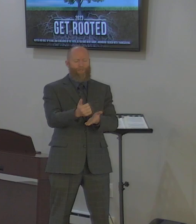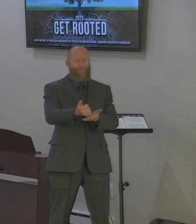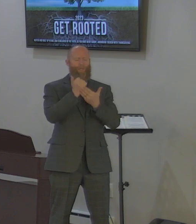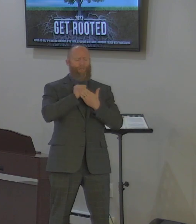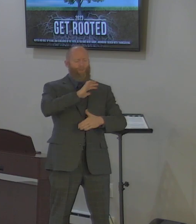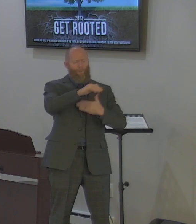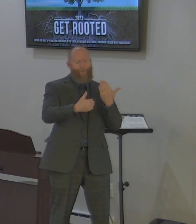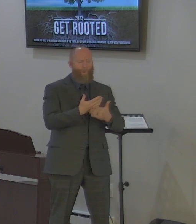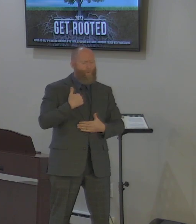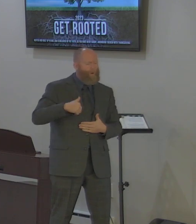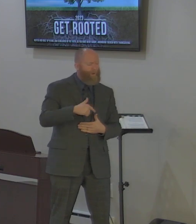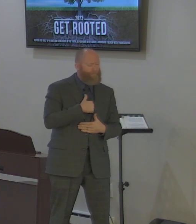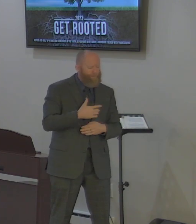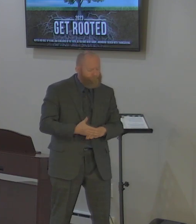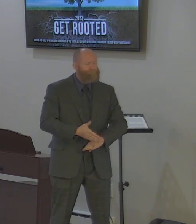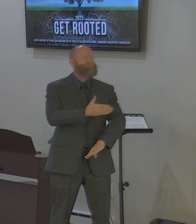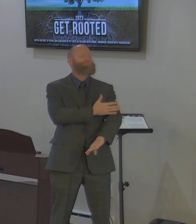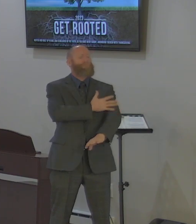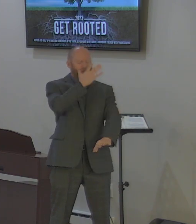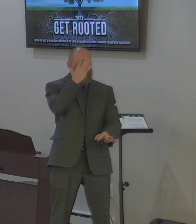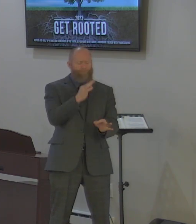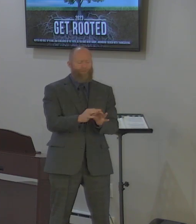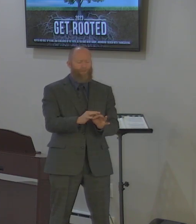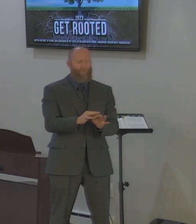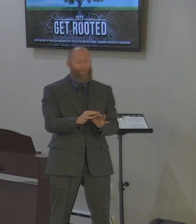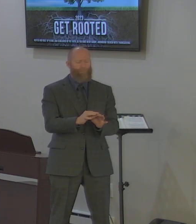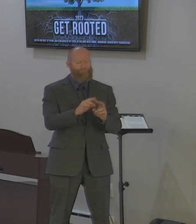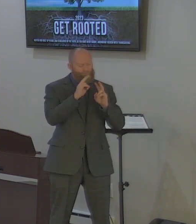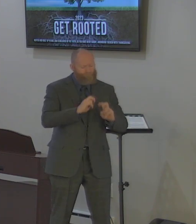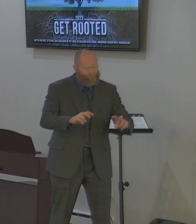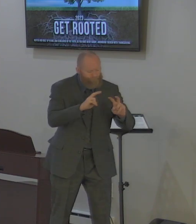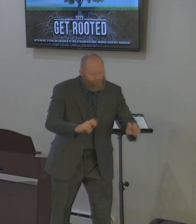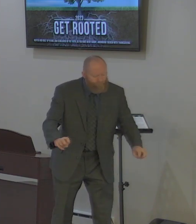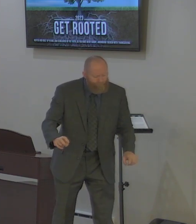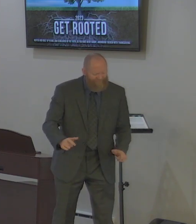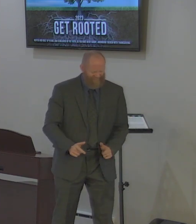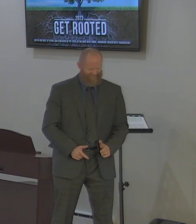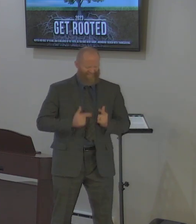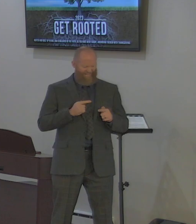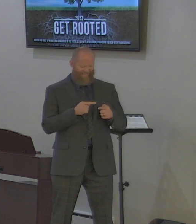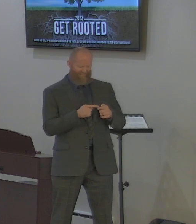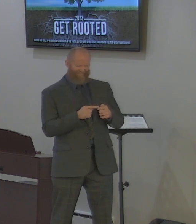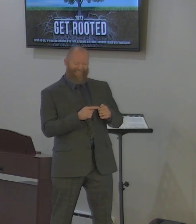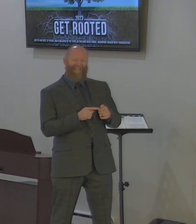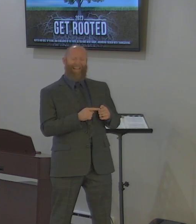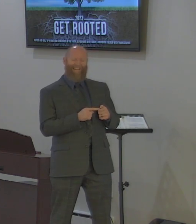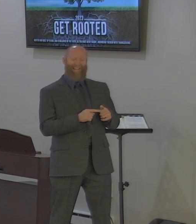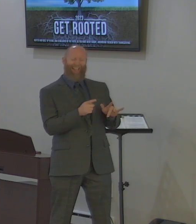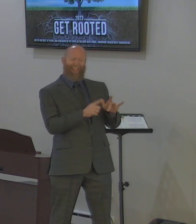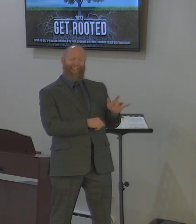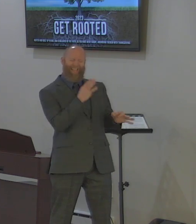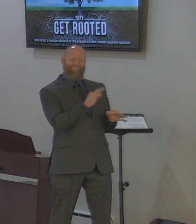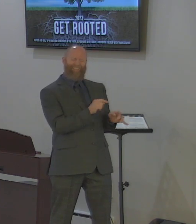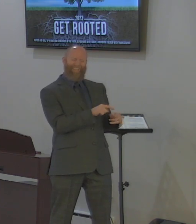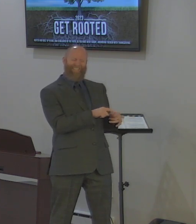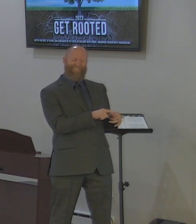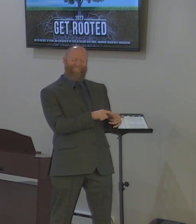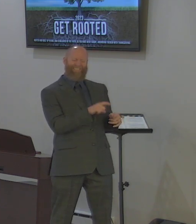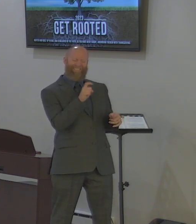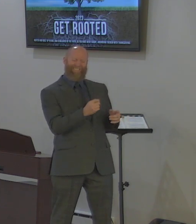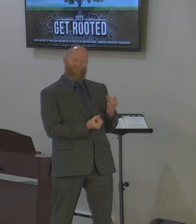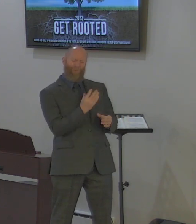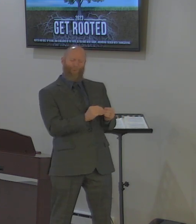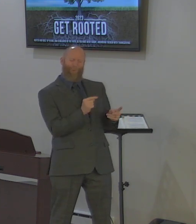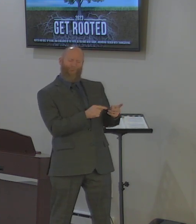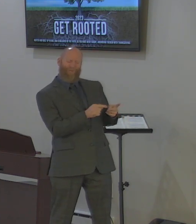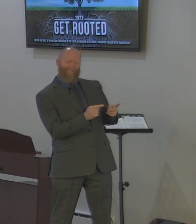to increase our faith. Lord, help us all to look at our lives and realize, Father, where we lack faith, Lord, where we need to grow more. Lord, whether